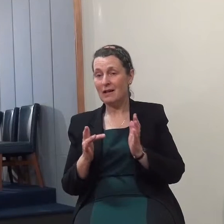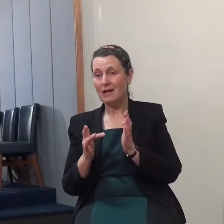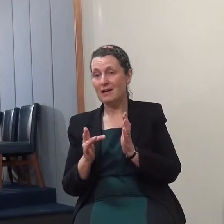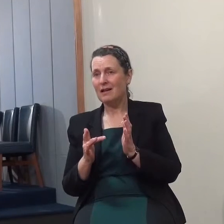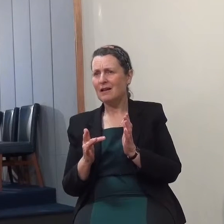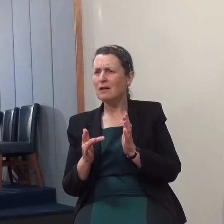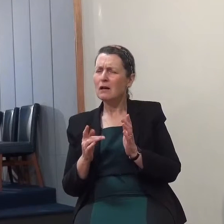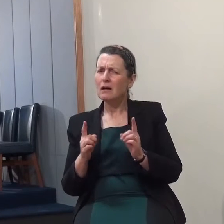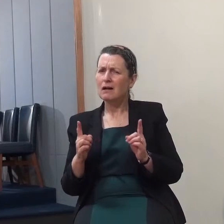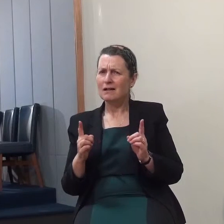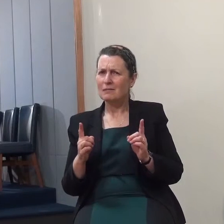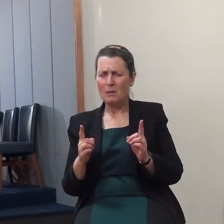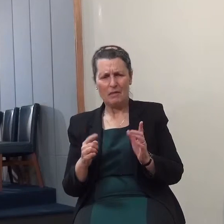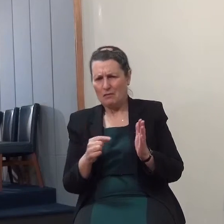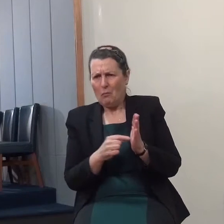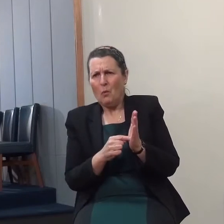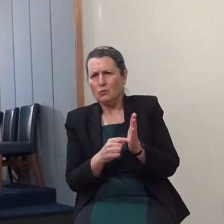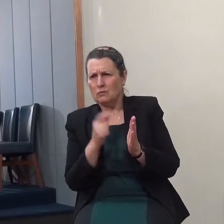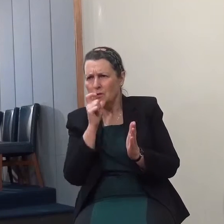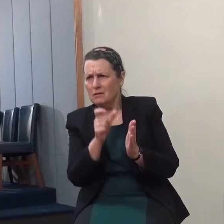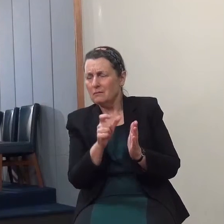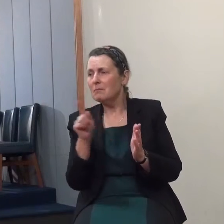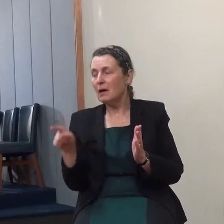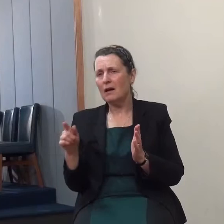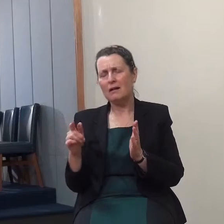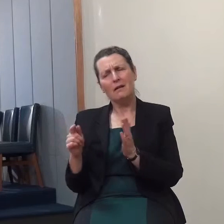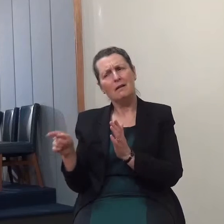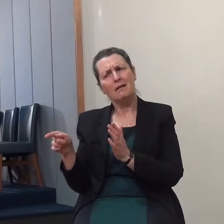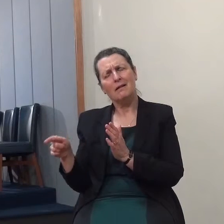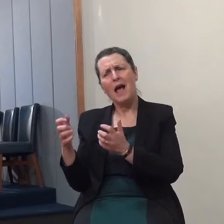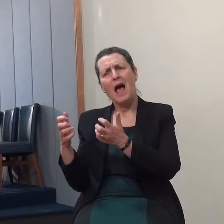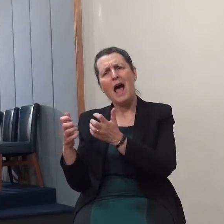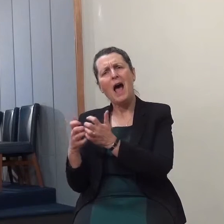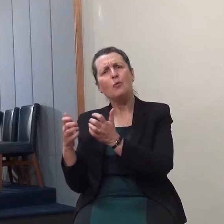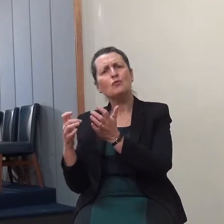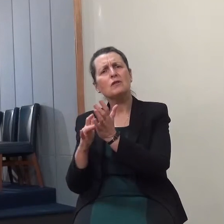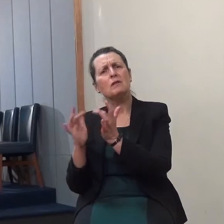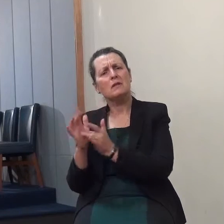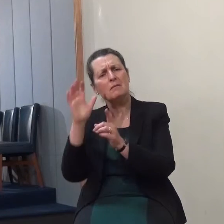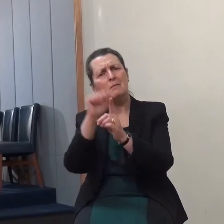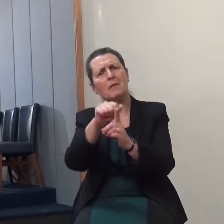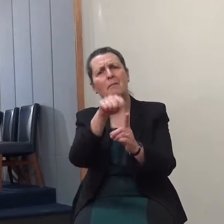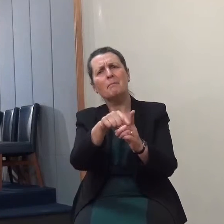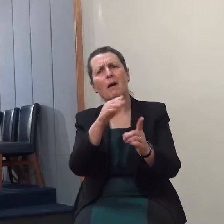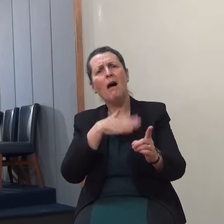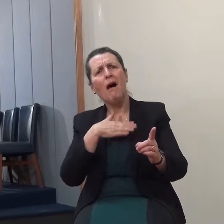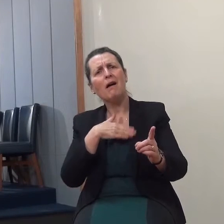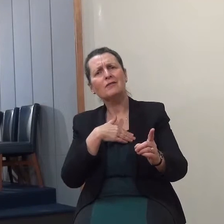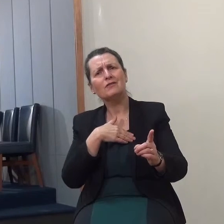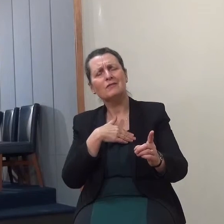know that? Unless he was in fact Messiah, the divine Lord who knows all